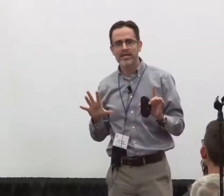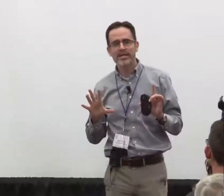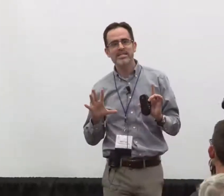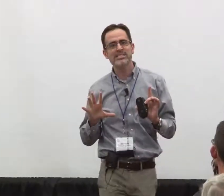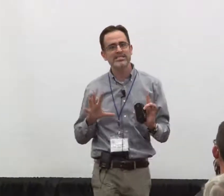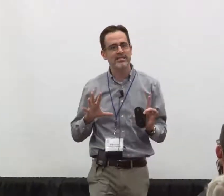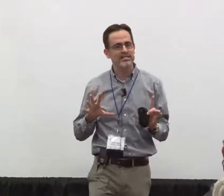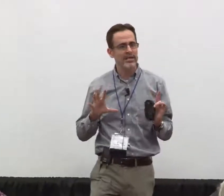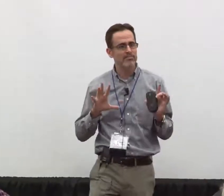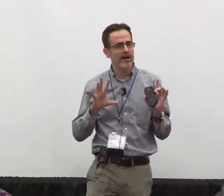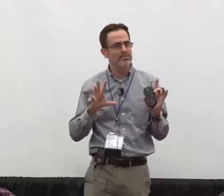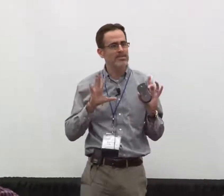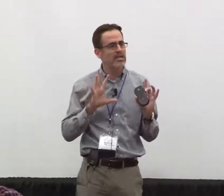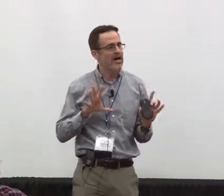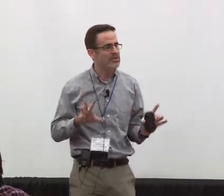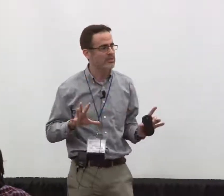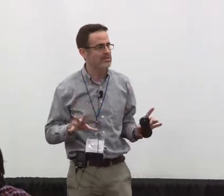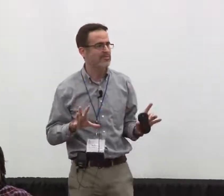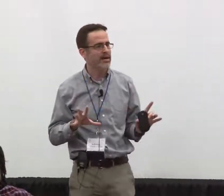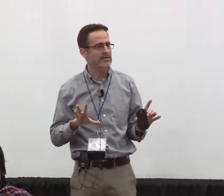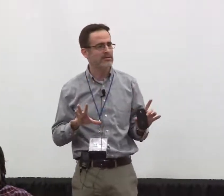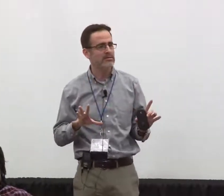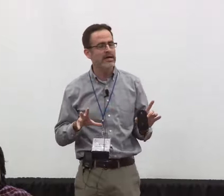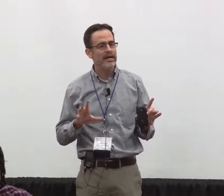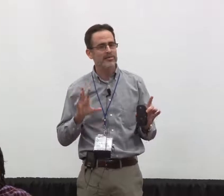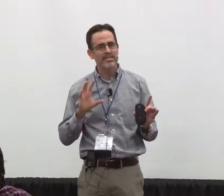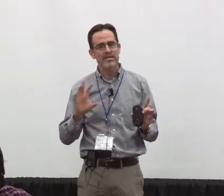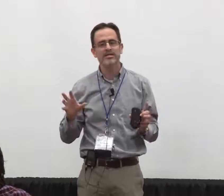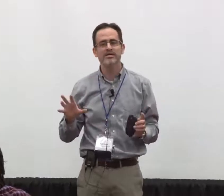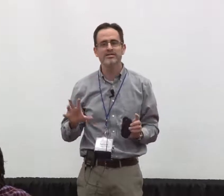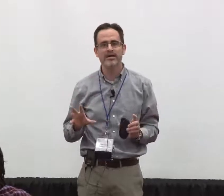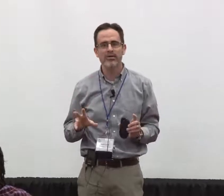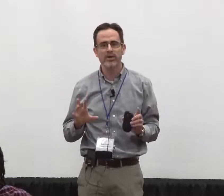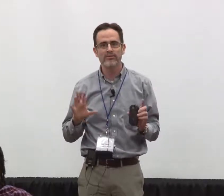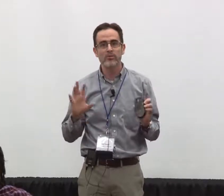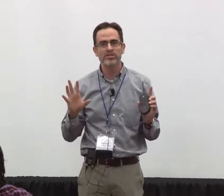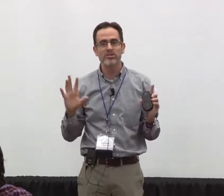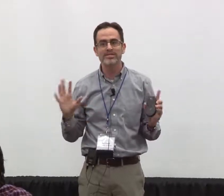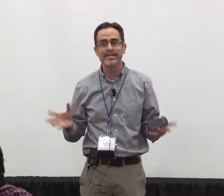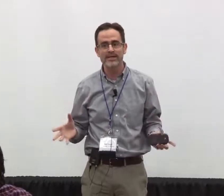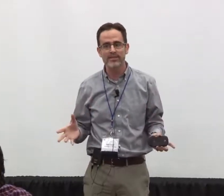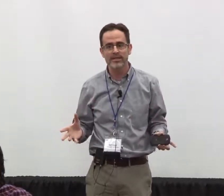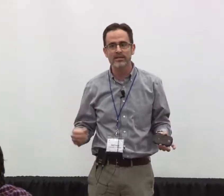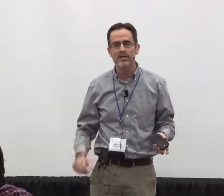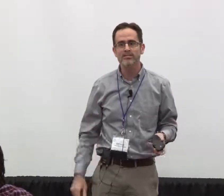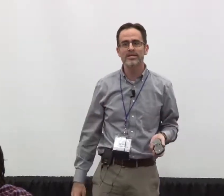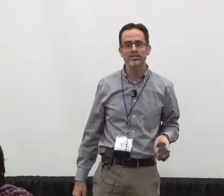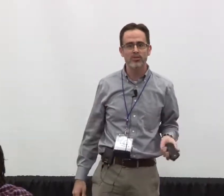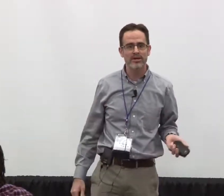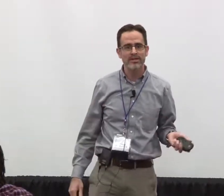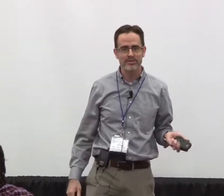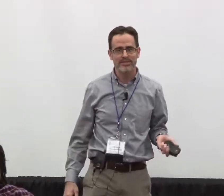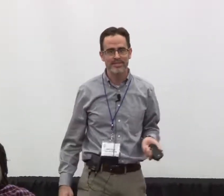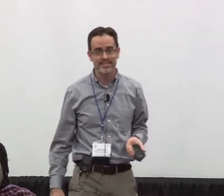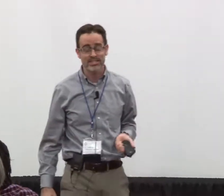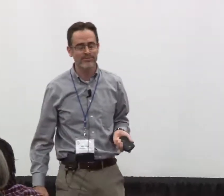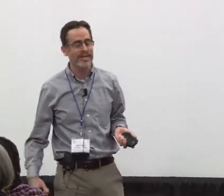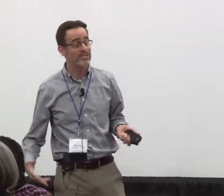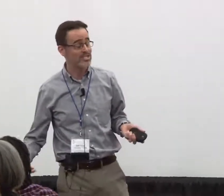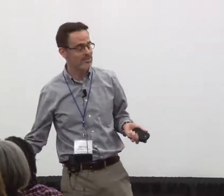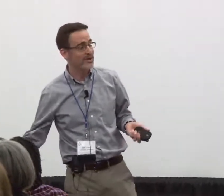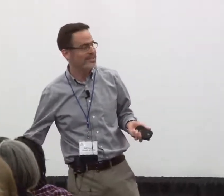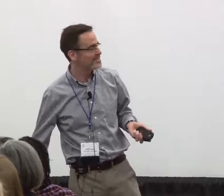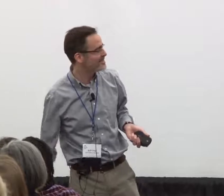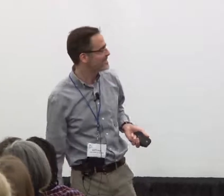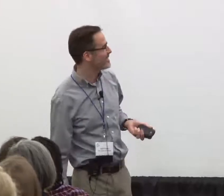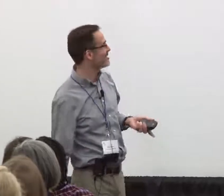factor that we can actually set aside possible non-linguistic factors as we seek to understand one of the world's most significant prehistoric